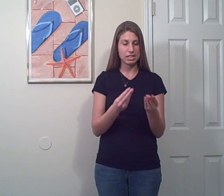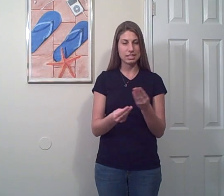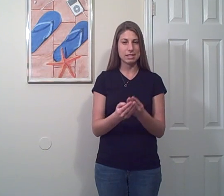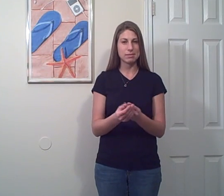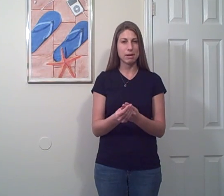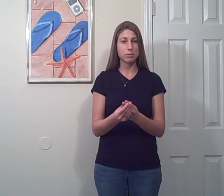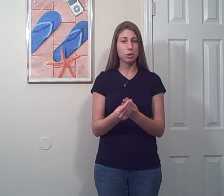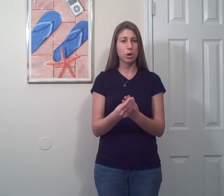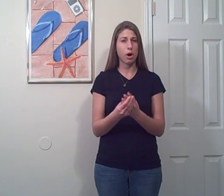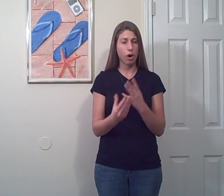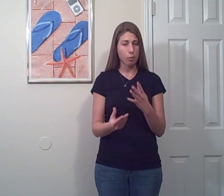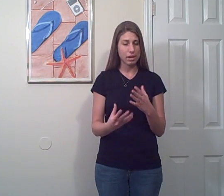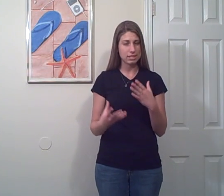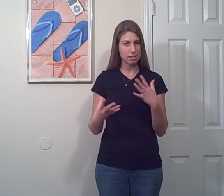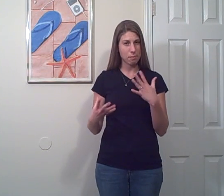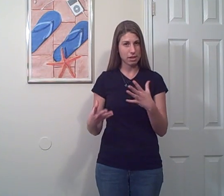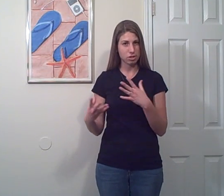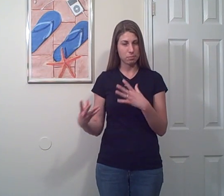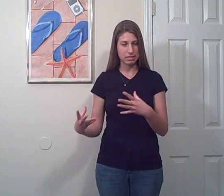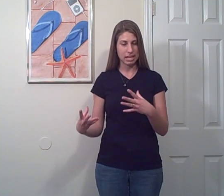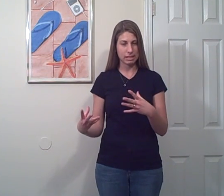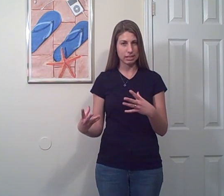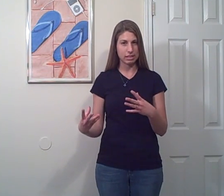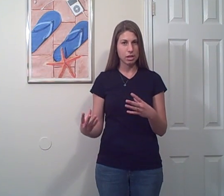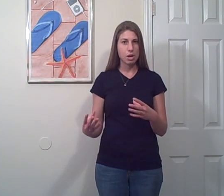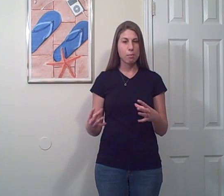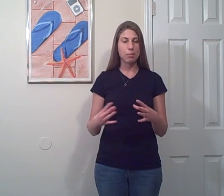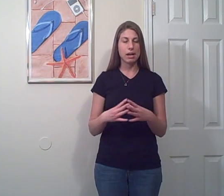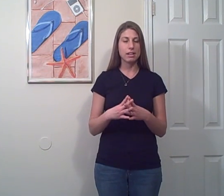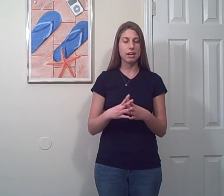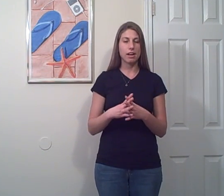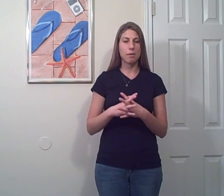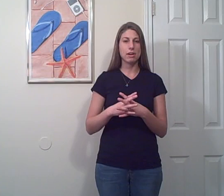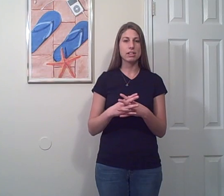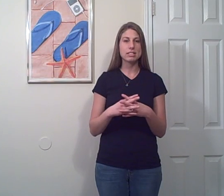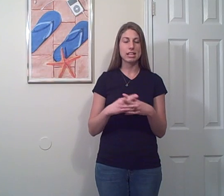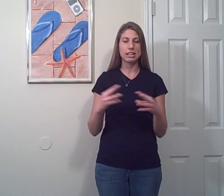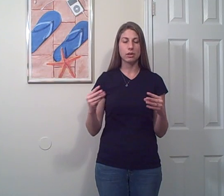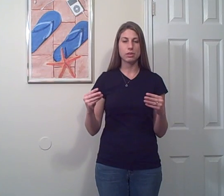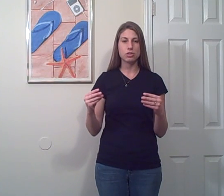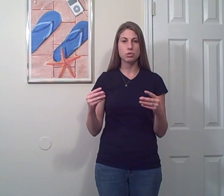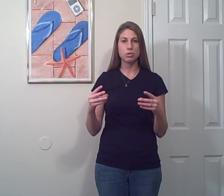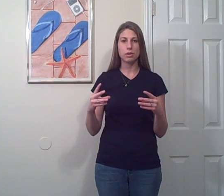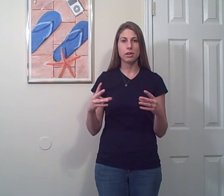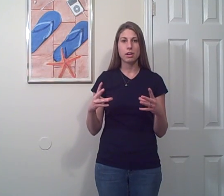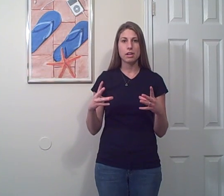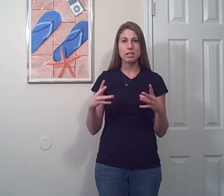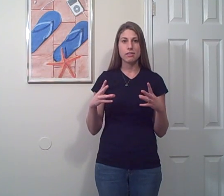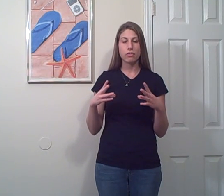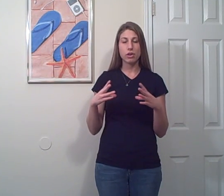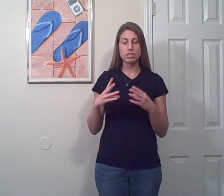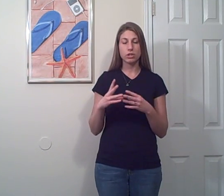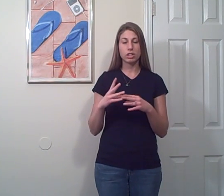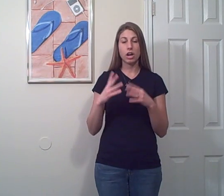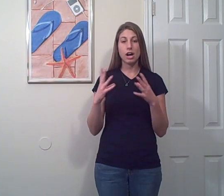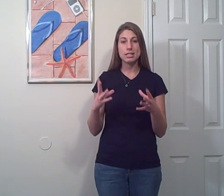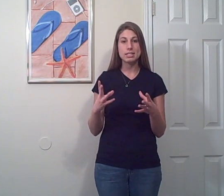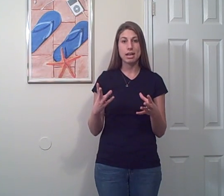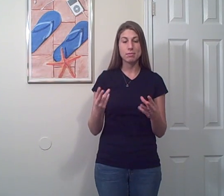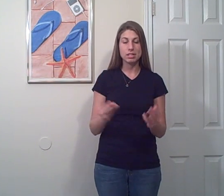at the same time don't always match up exactly. But American Sign Language, you focus on the concept and